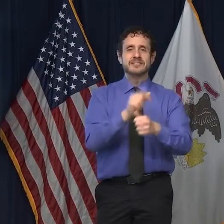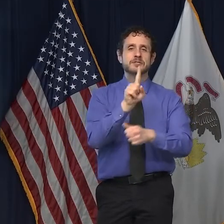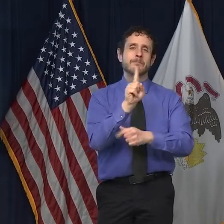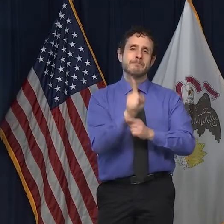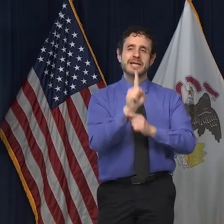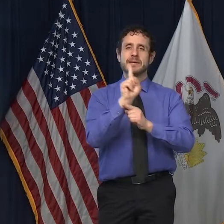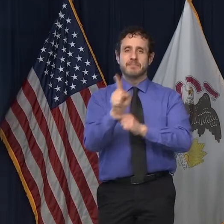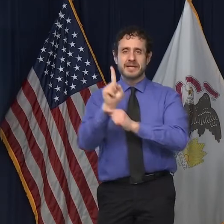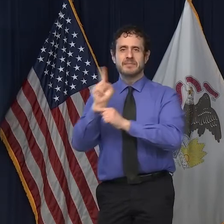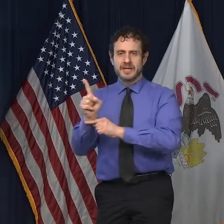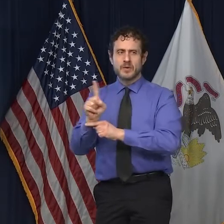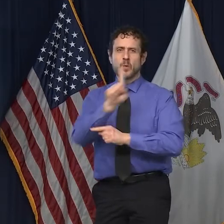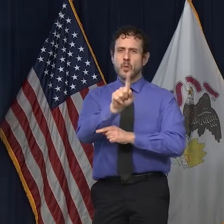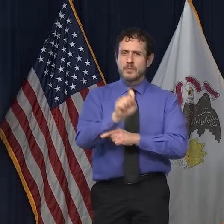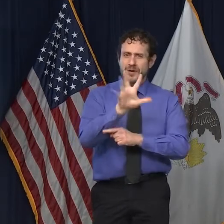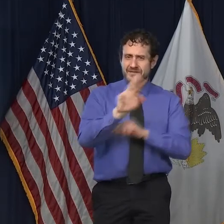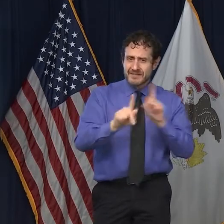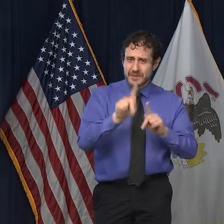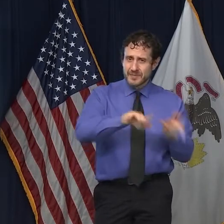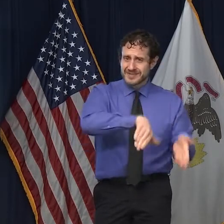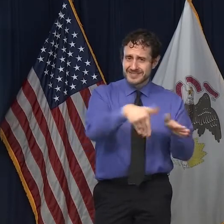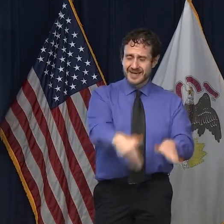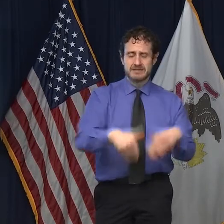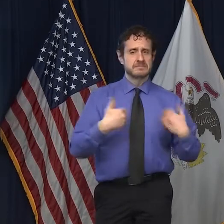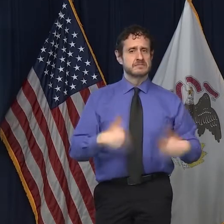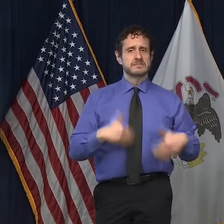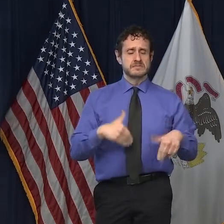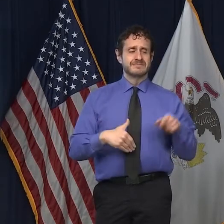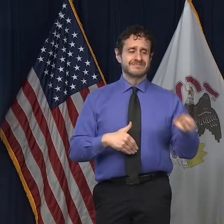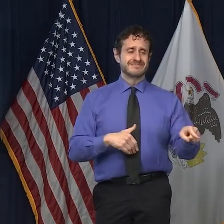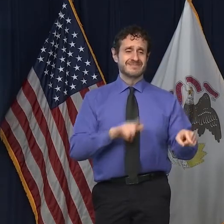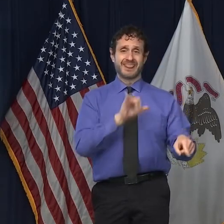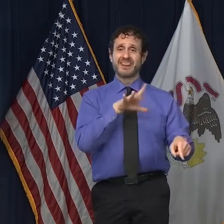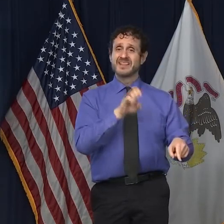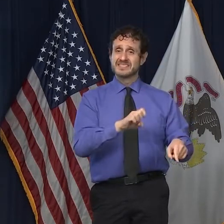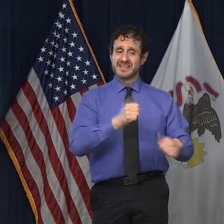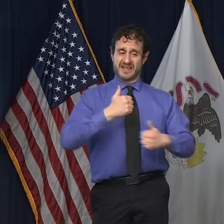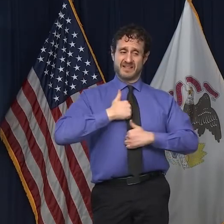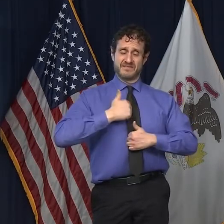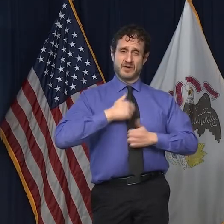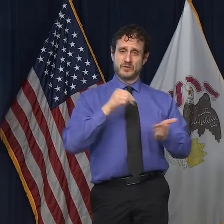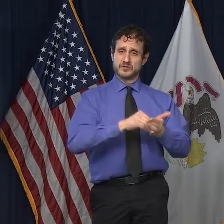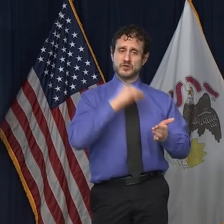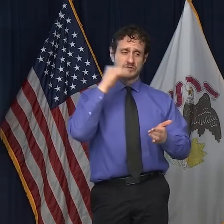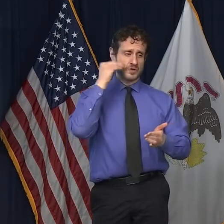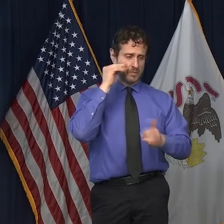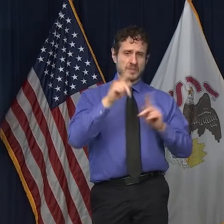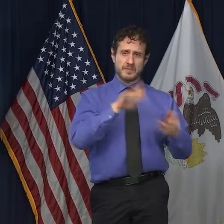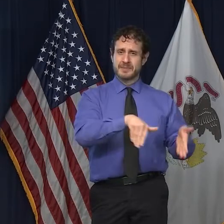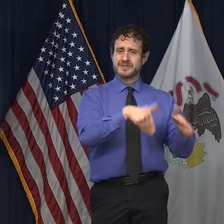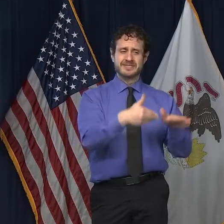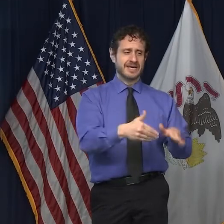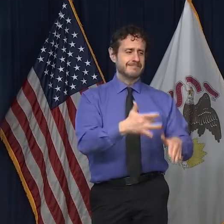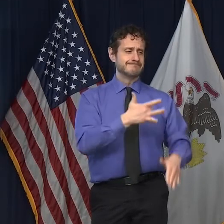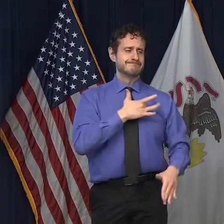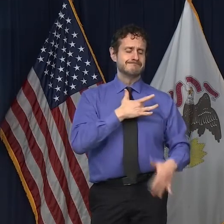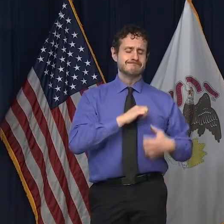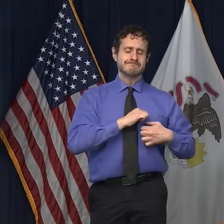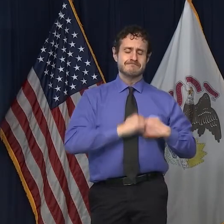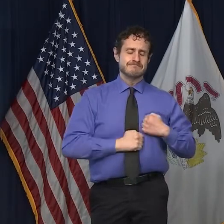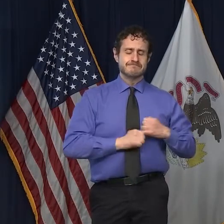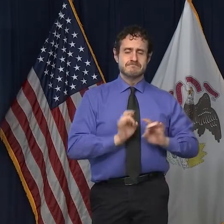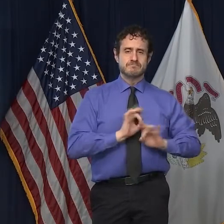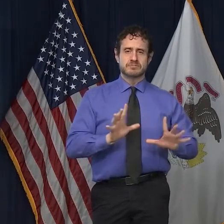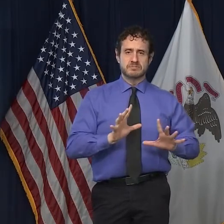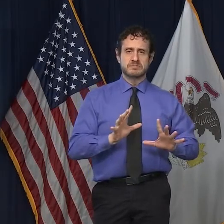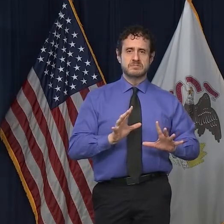minute. The loss of life at our LaSalle Veterans Home is heartbreaking, which is why I continue